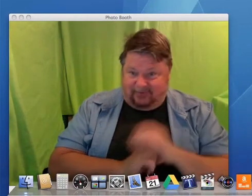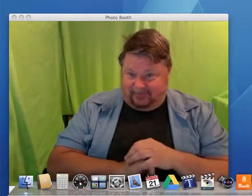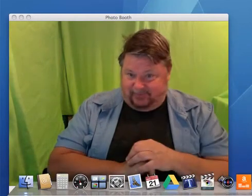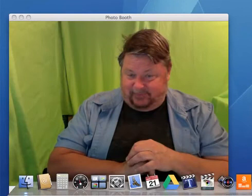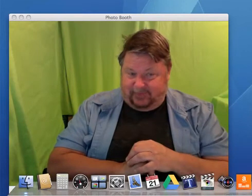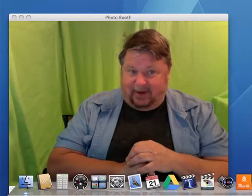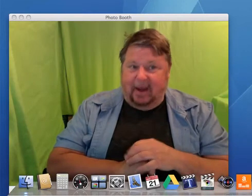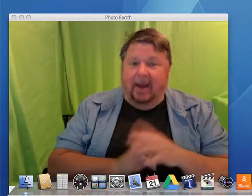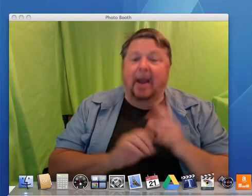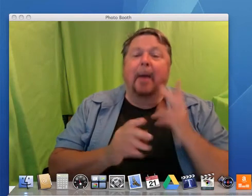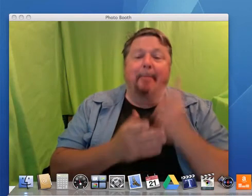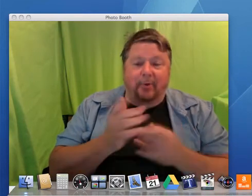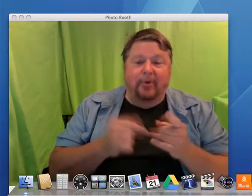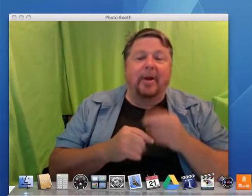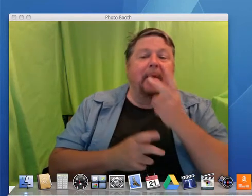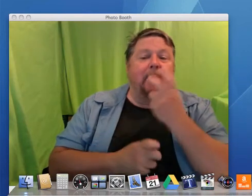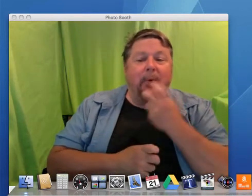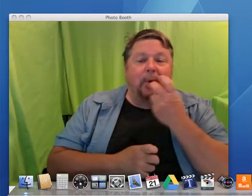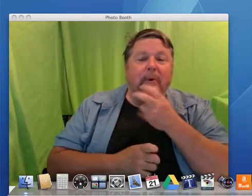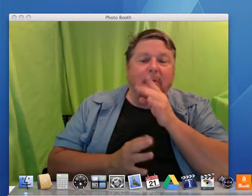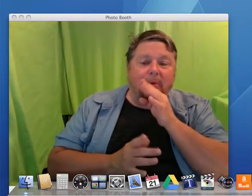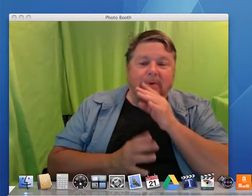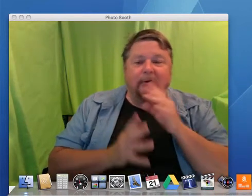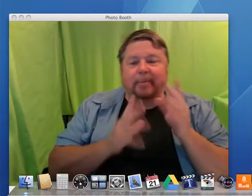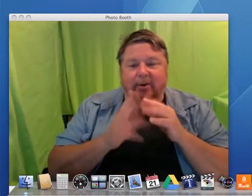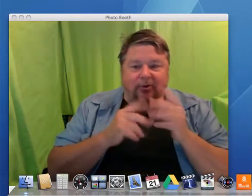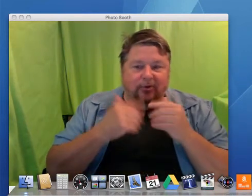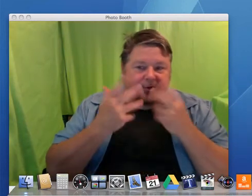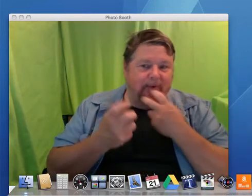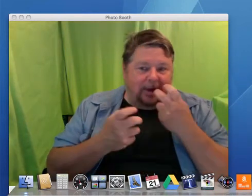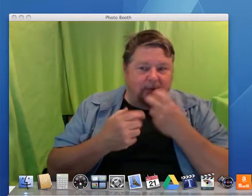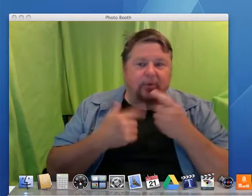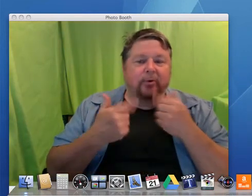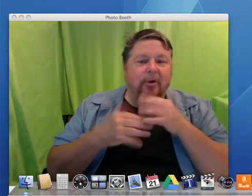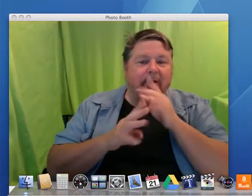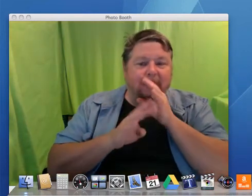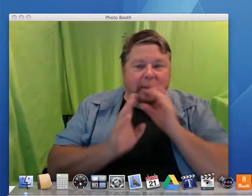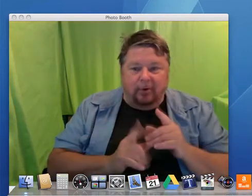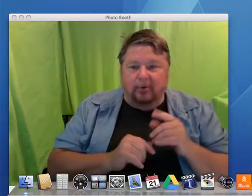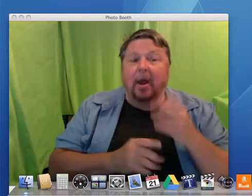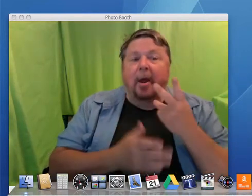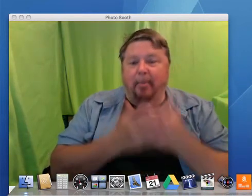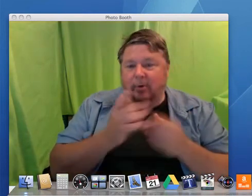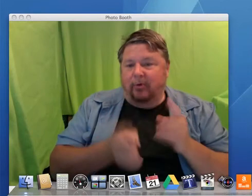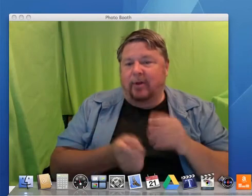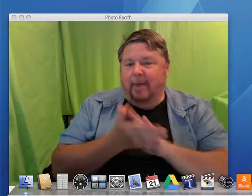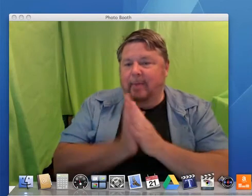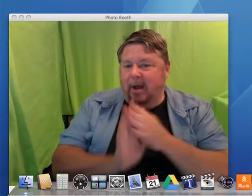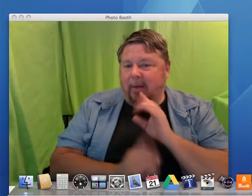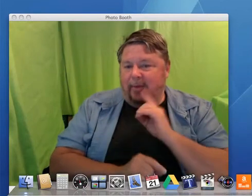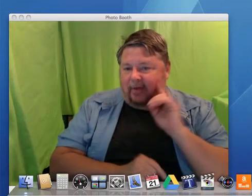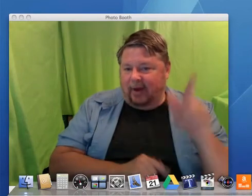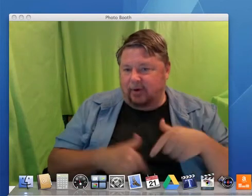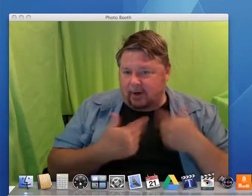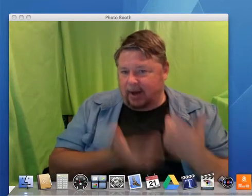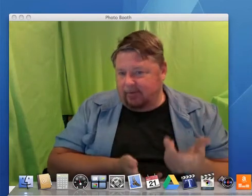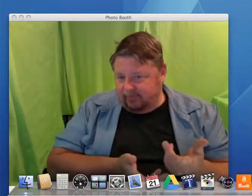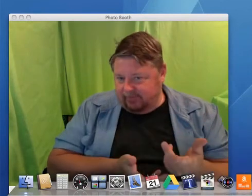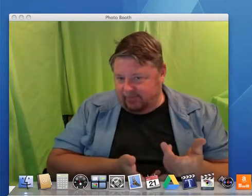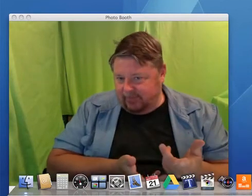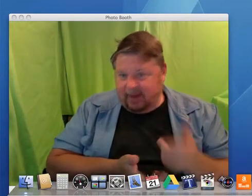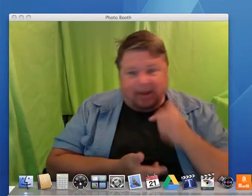deaf. Both of them were speech readers and speakers. Both of them had become deaf later in